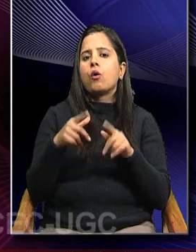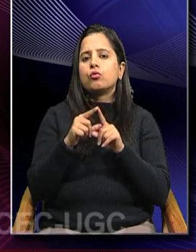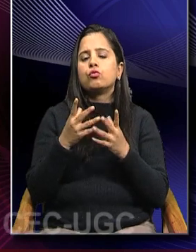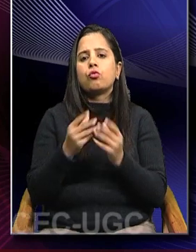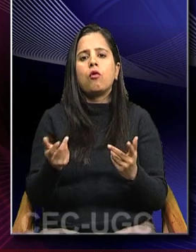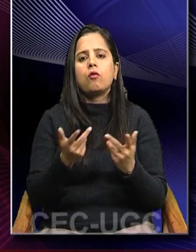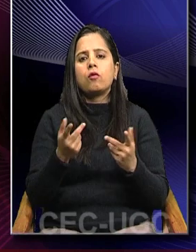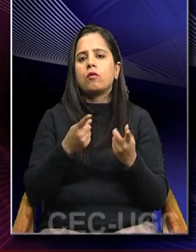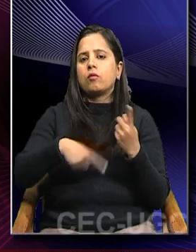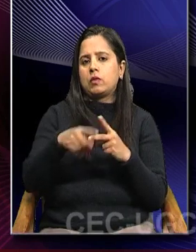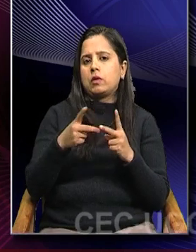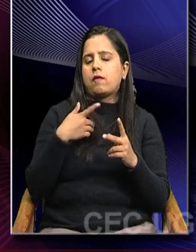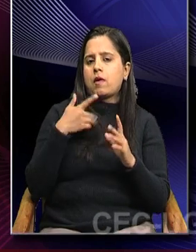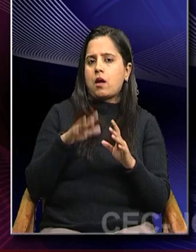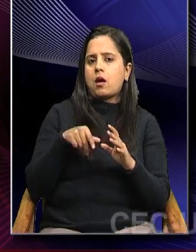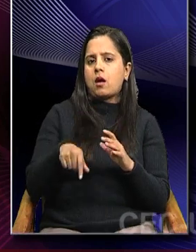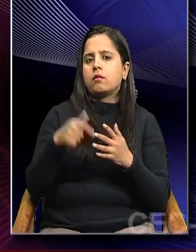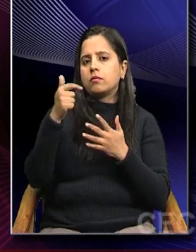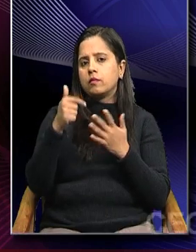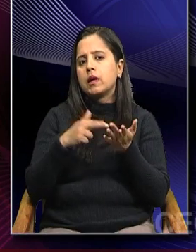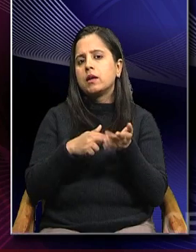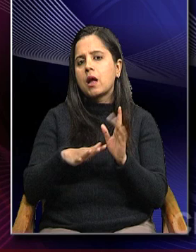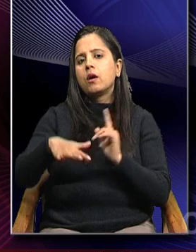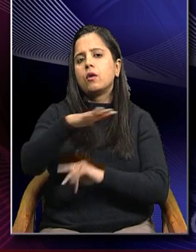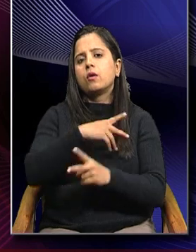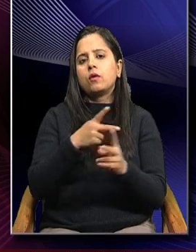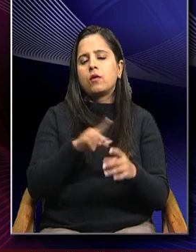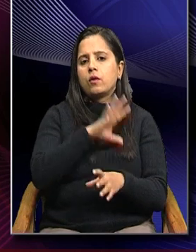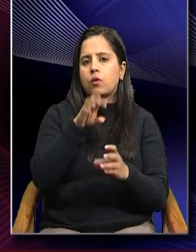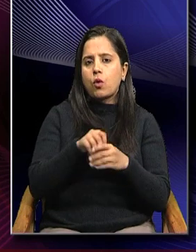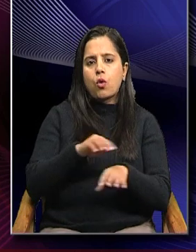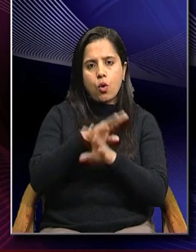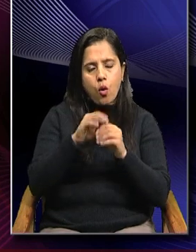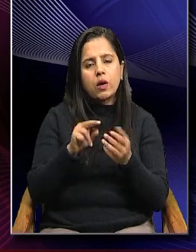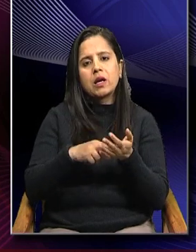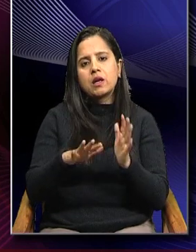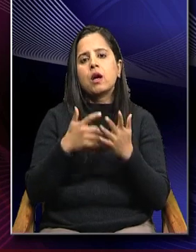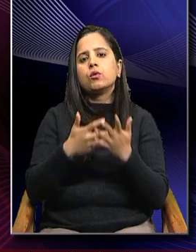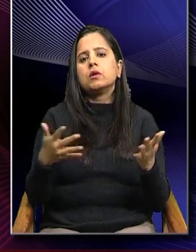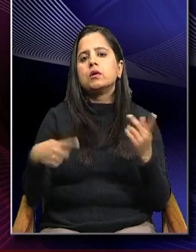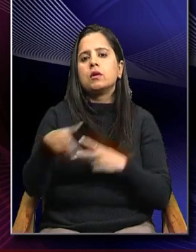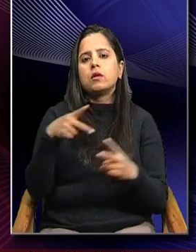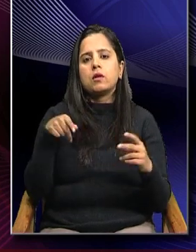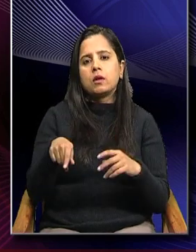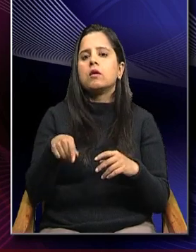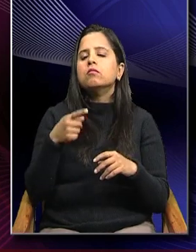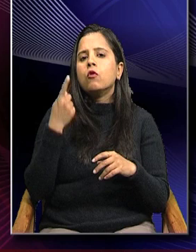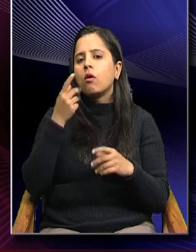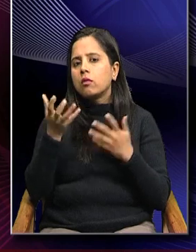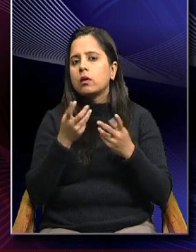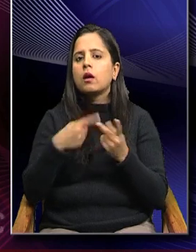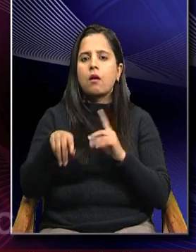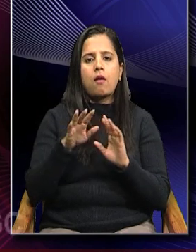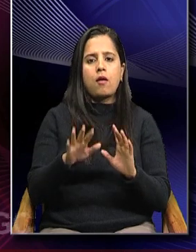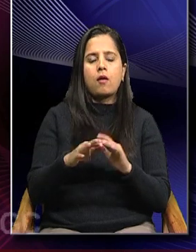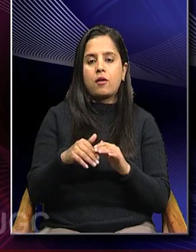That also comes under this component of natural environment. It involves all natural resources which are needed as inputs by markets.